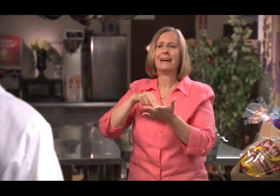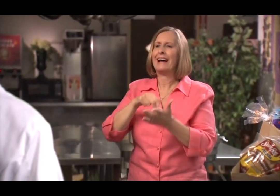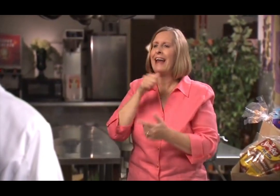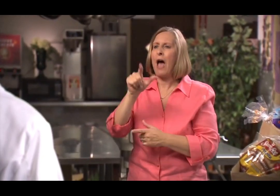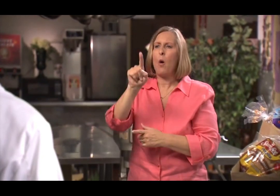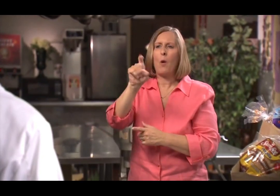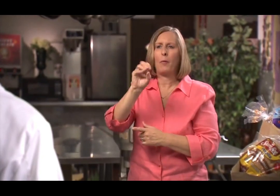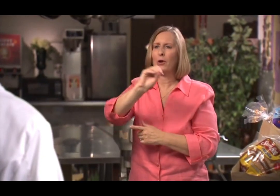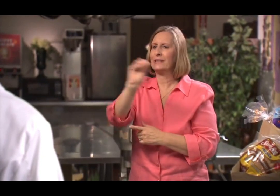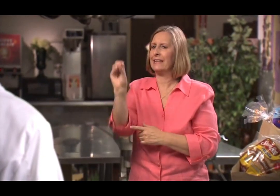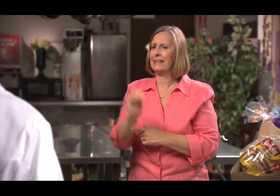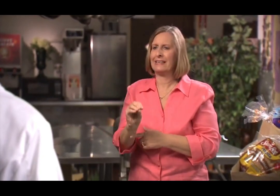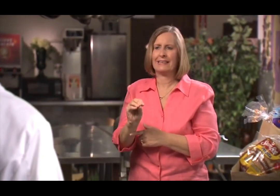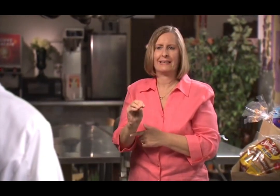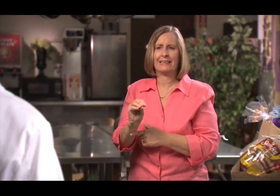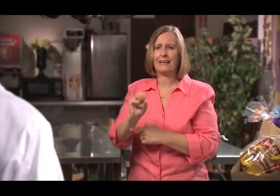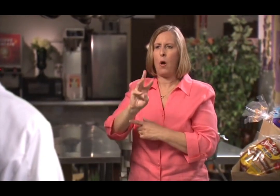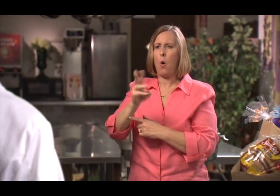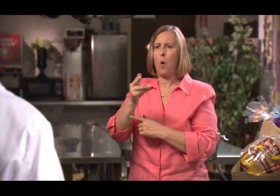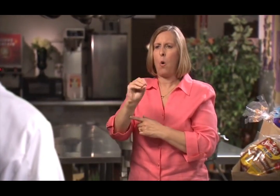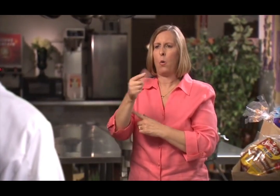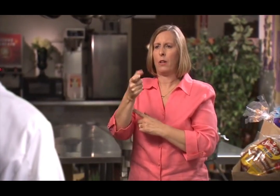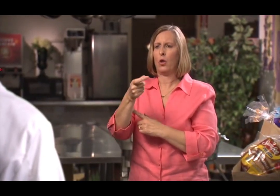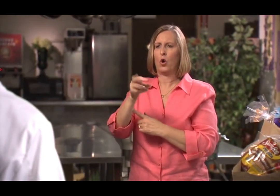first, it's not made from 100% whole grains.